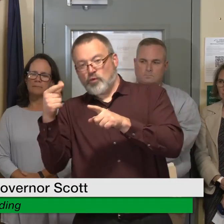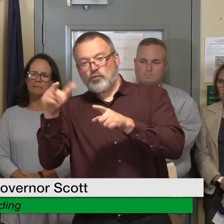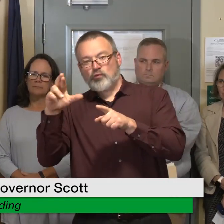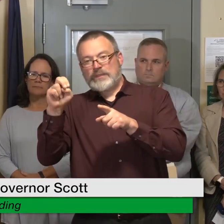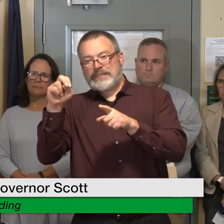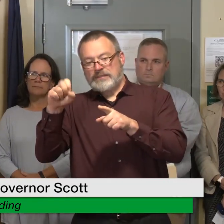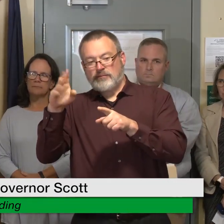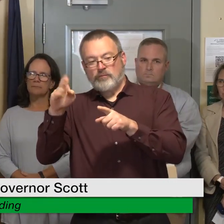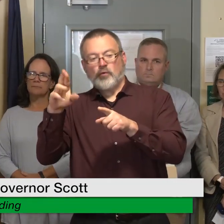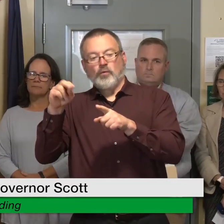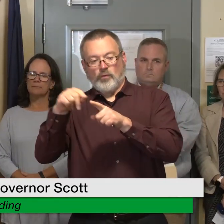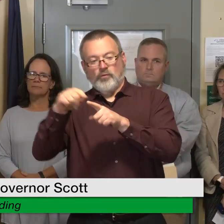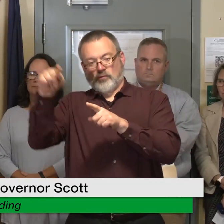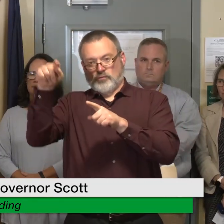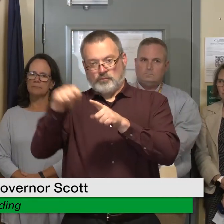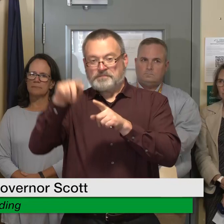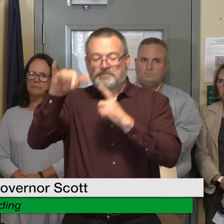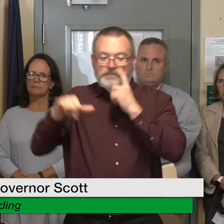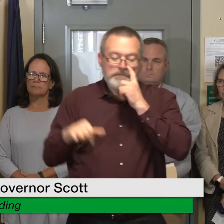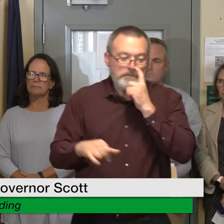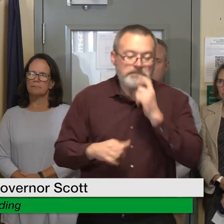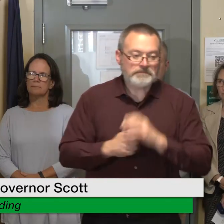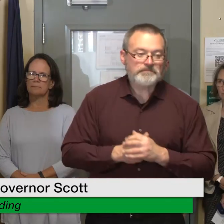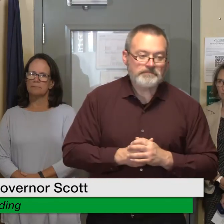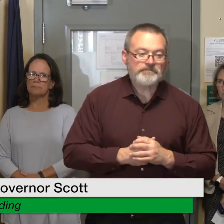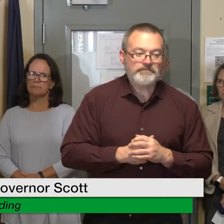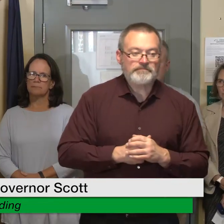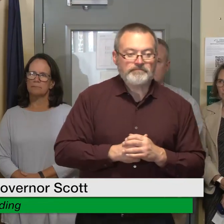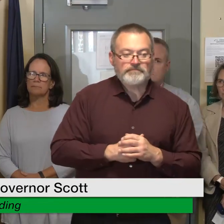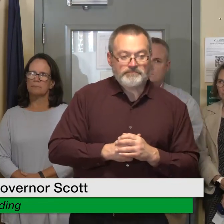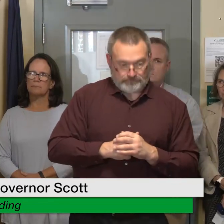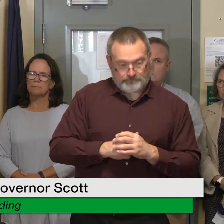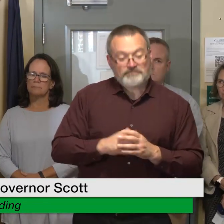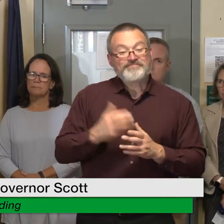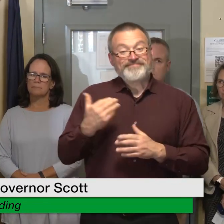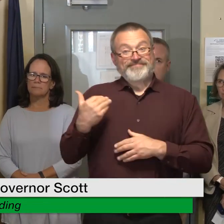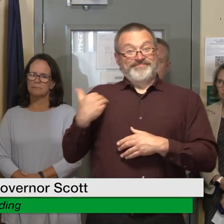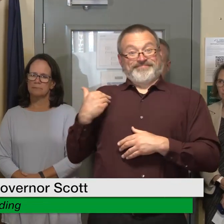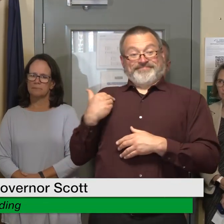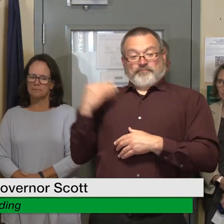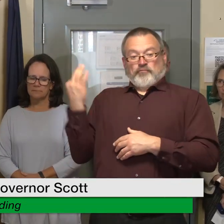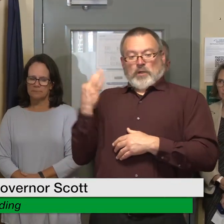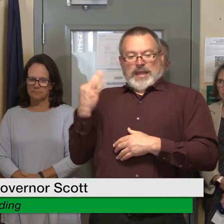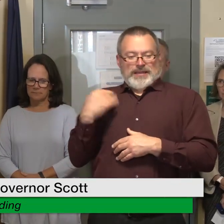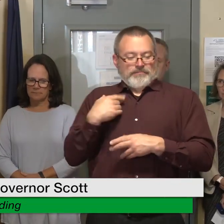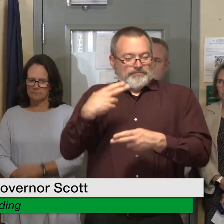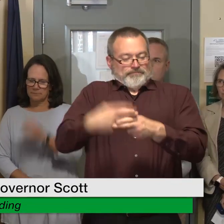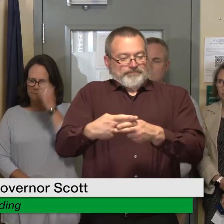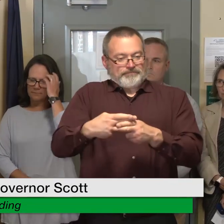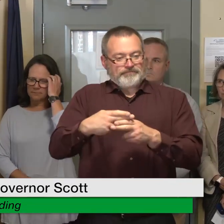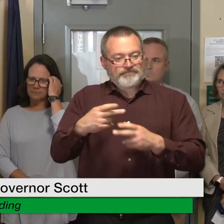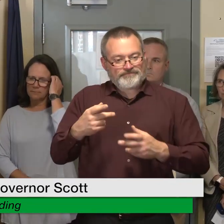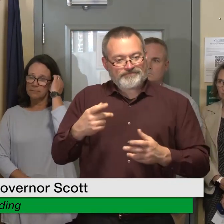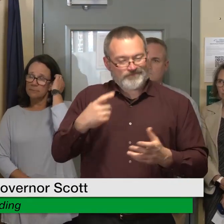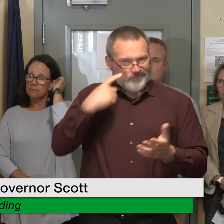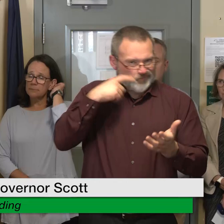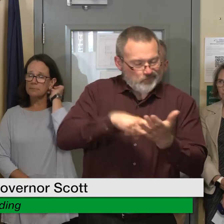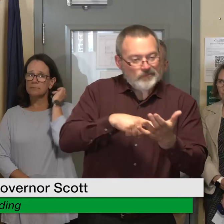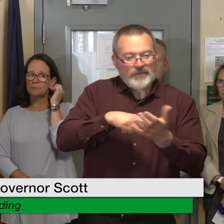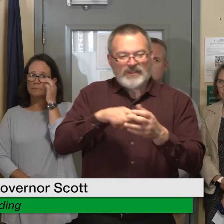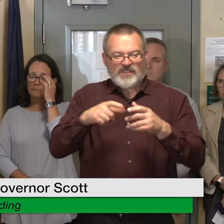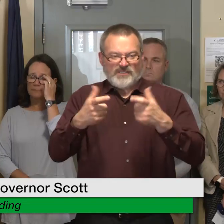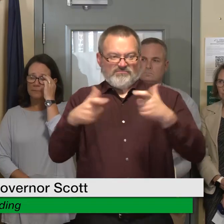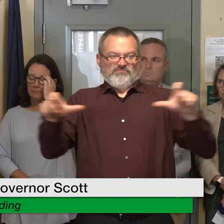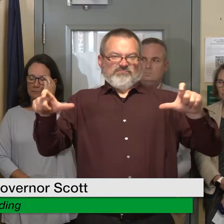We did, as I think I said on Friday, discover a fairly large area that was washed